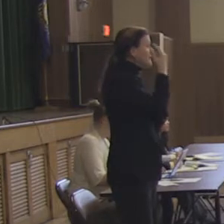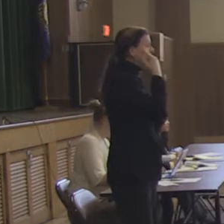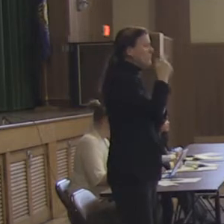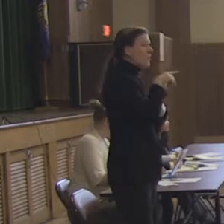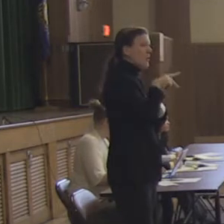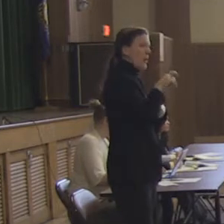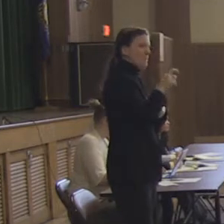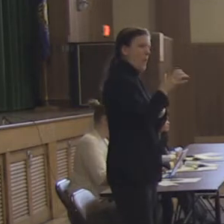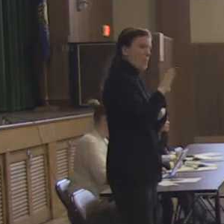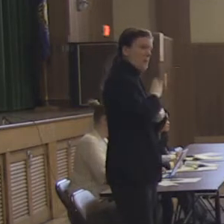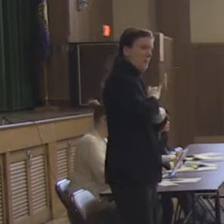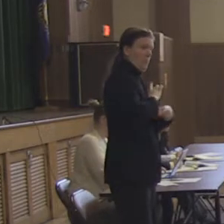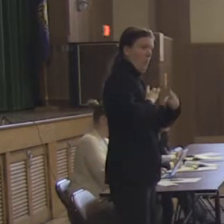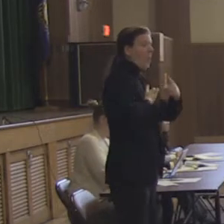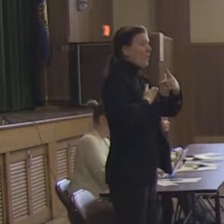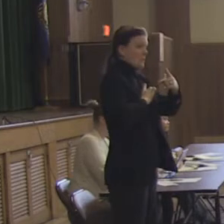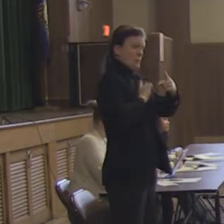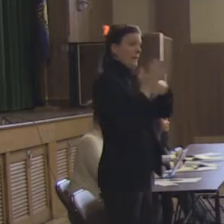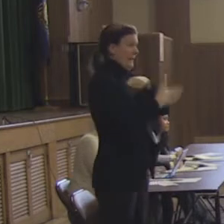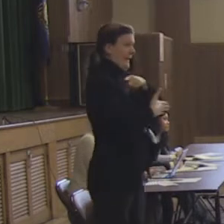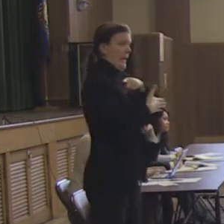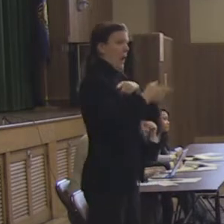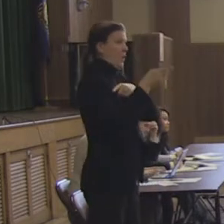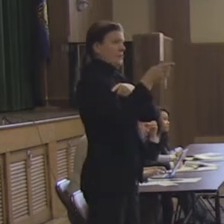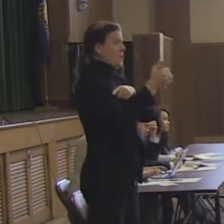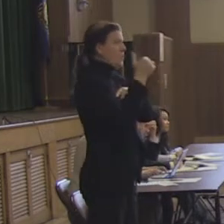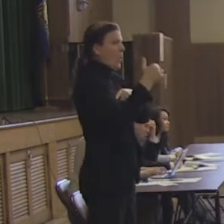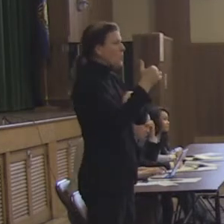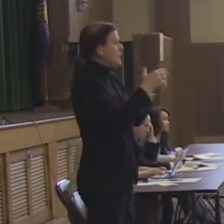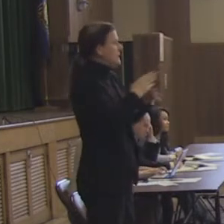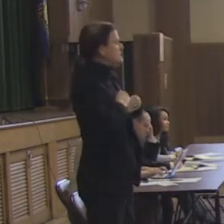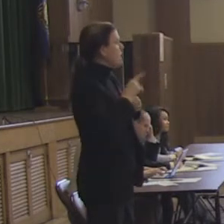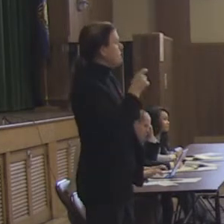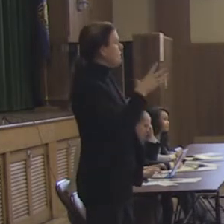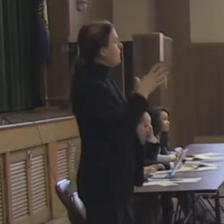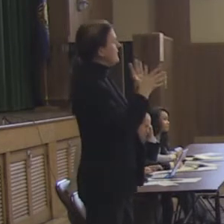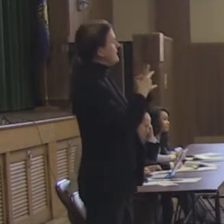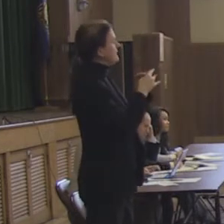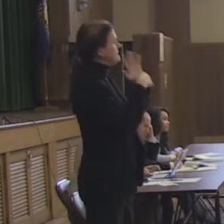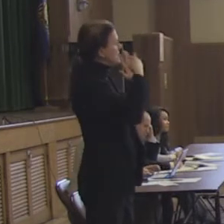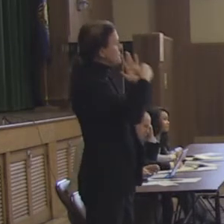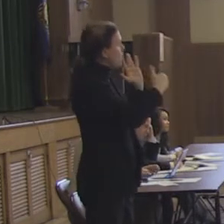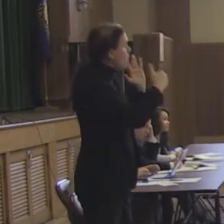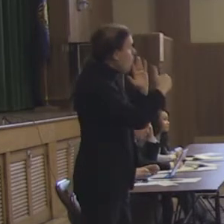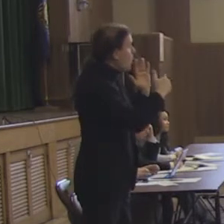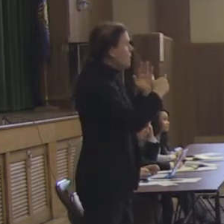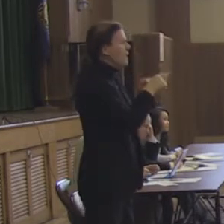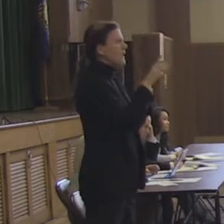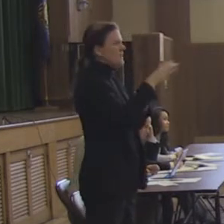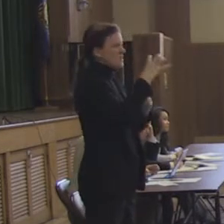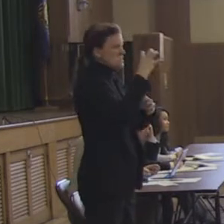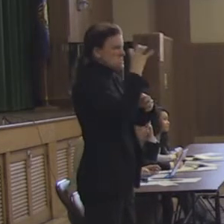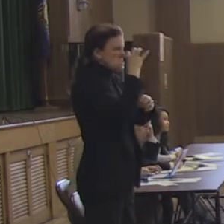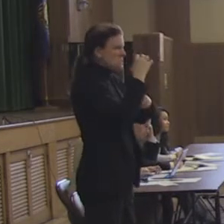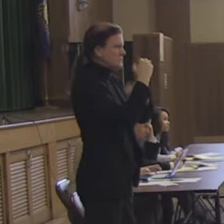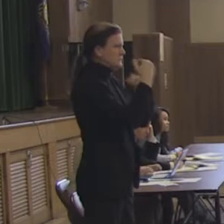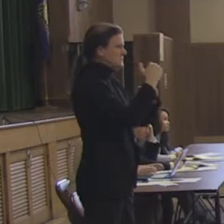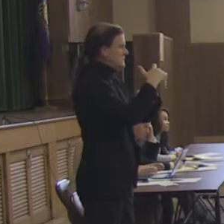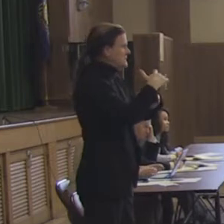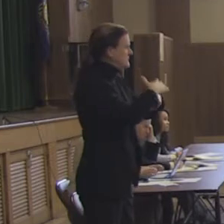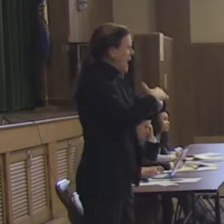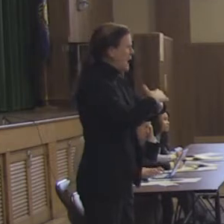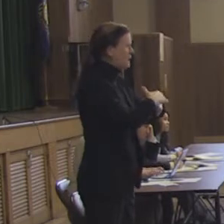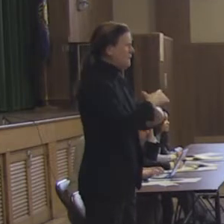taxpayer dollars, that doesn't take public testimony and is very restricted on the times that they even meet, has to